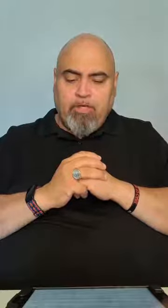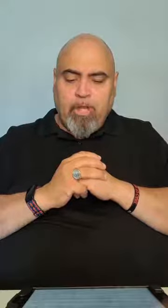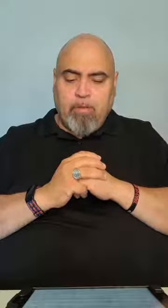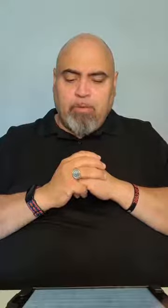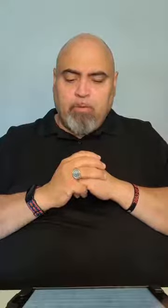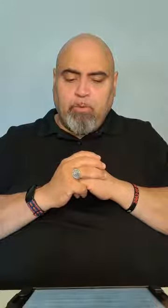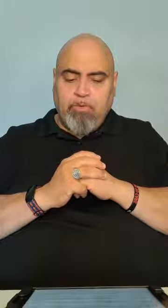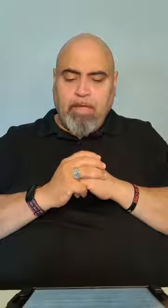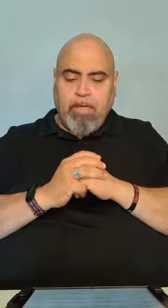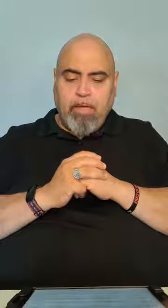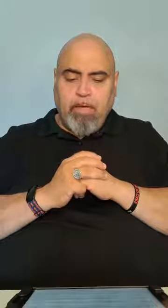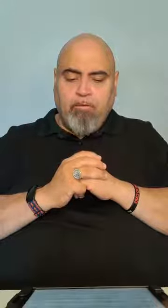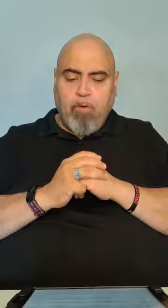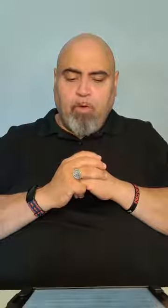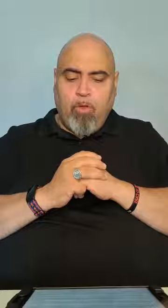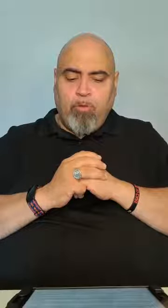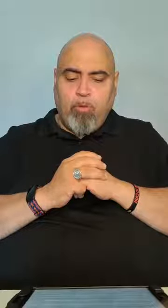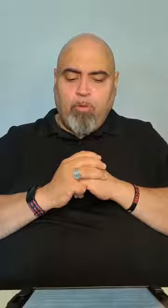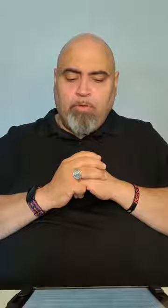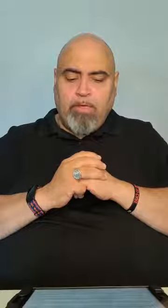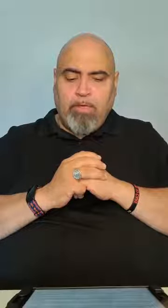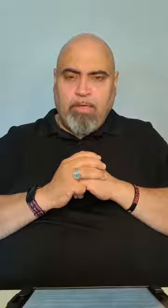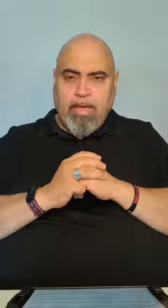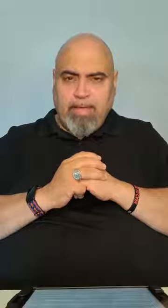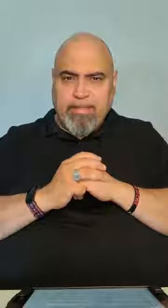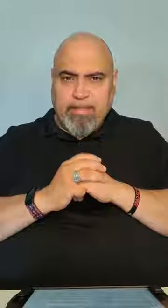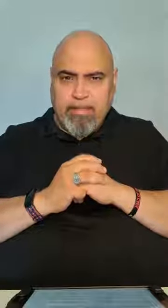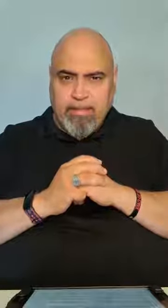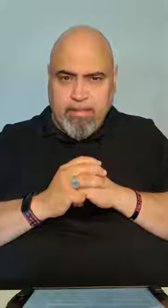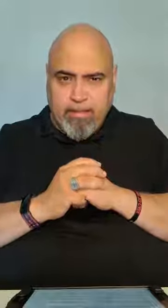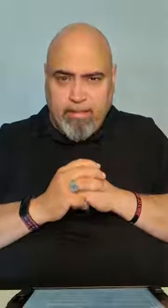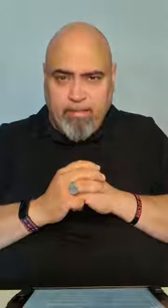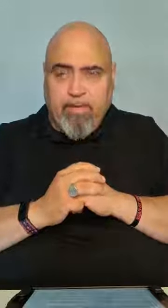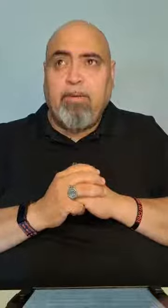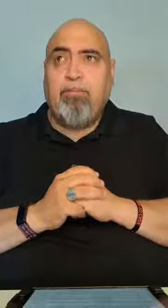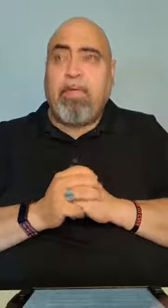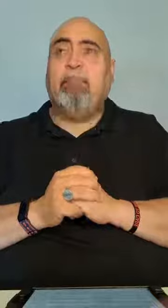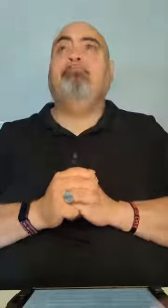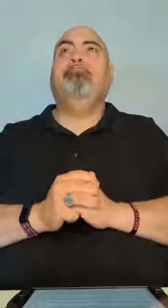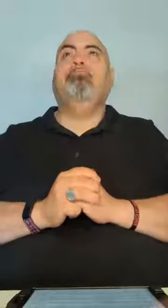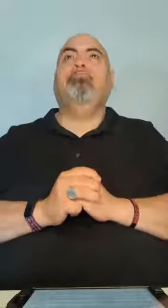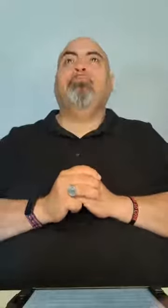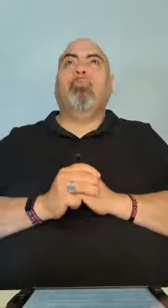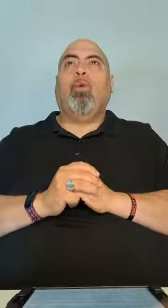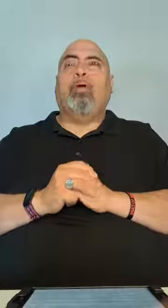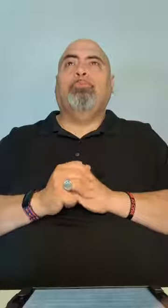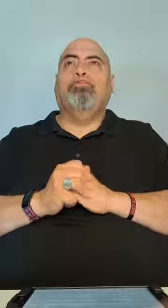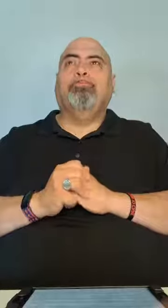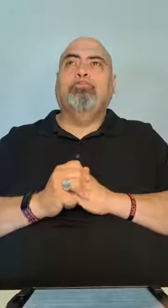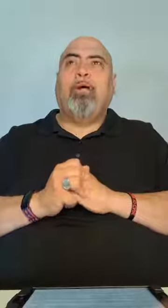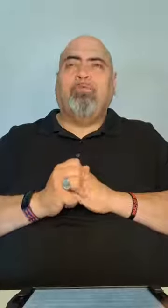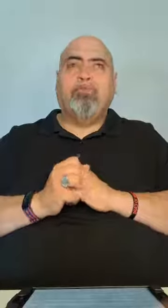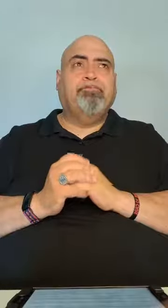shall lose none of all those he has given me." Ah, powerful.